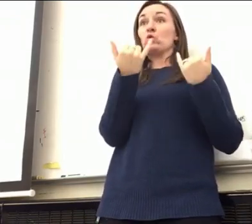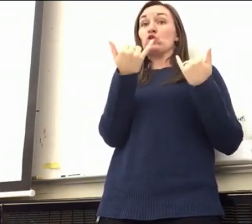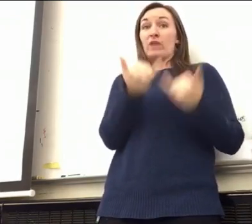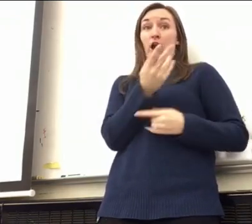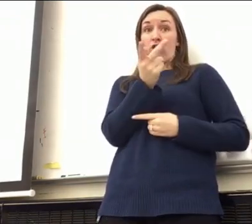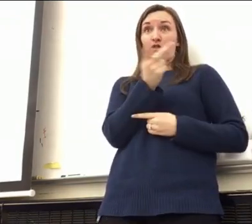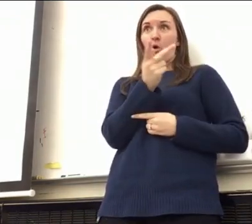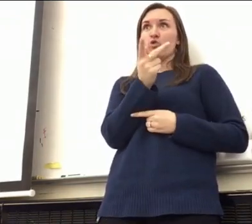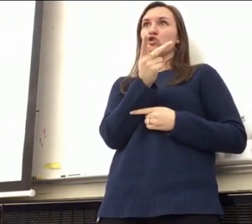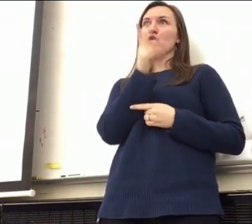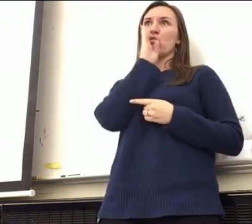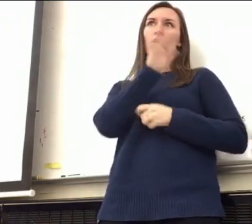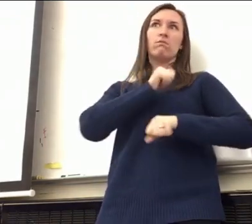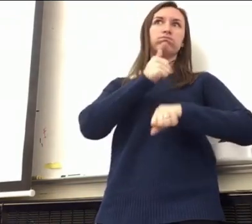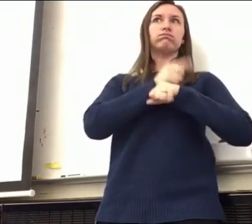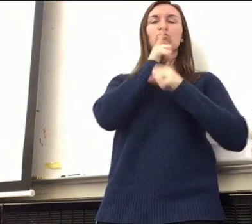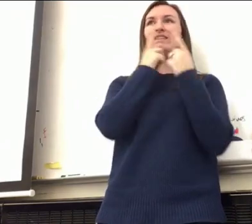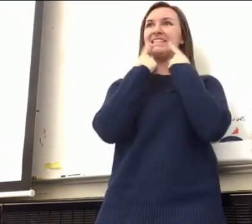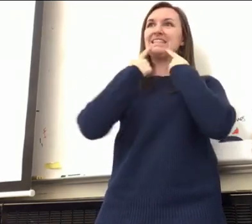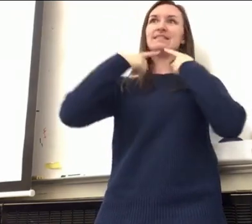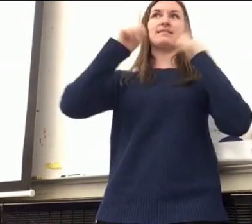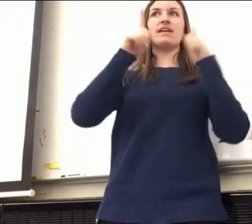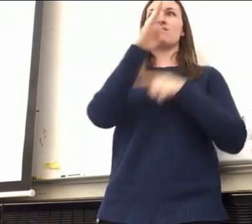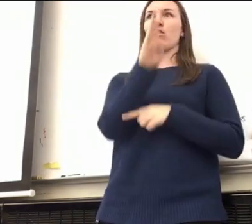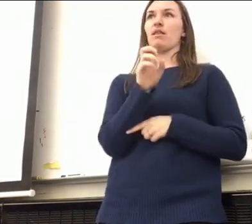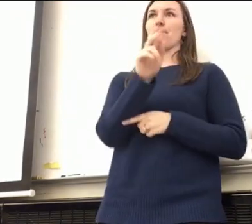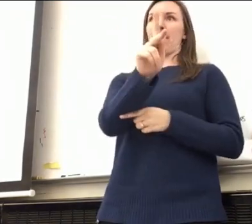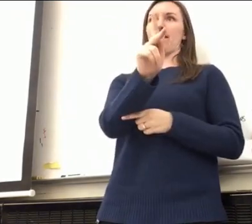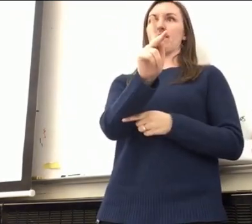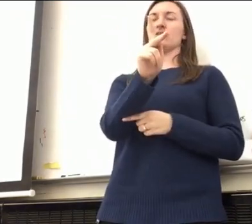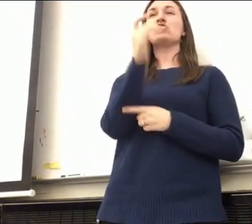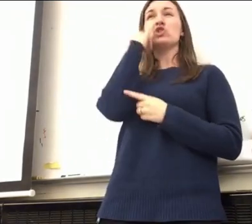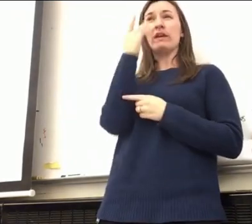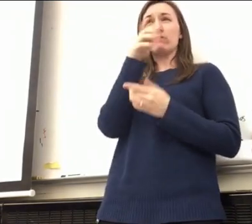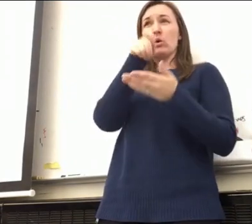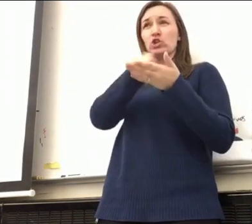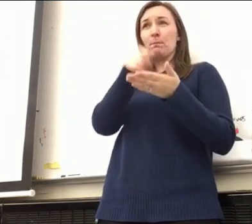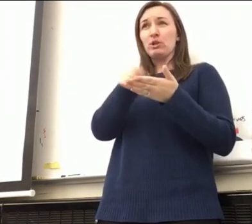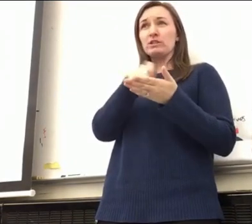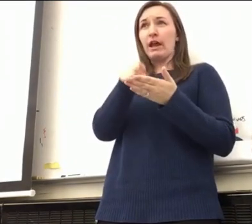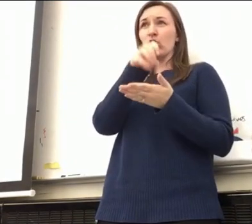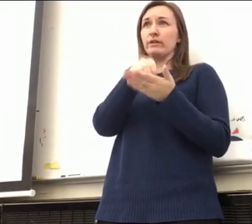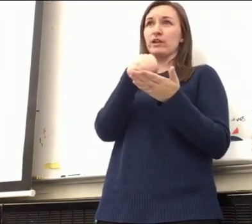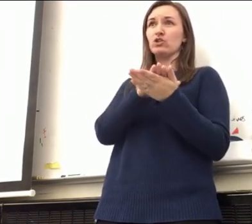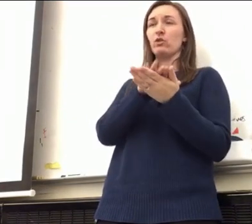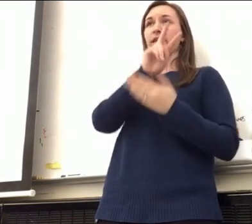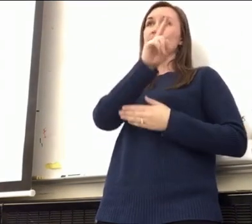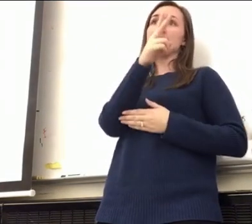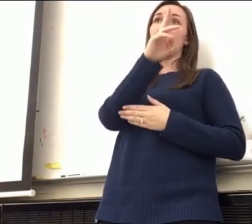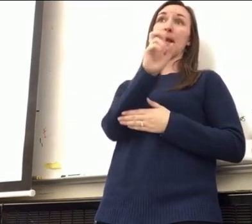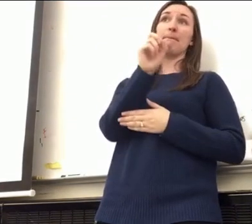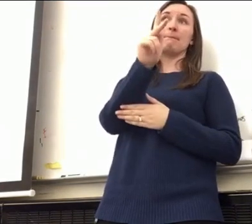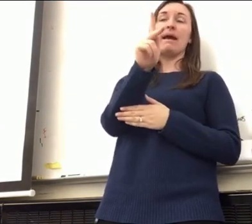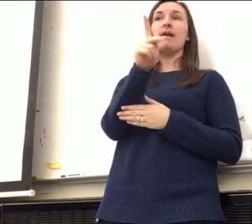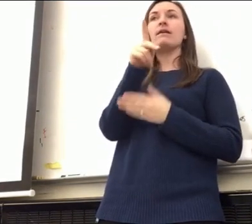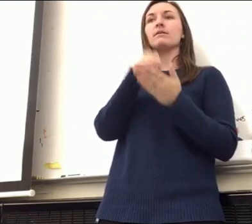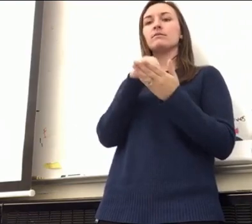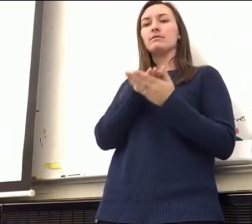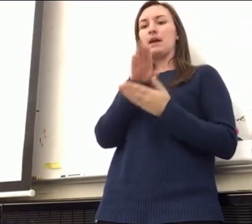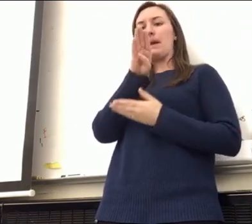and build an extremely successful bank. If you want to write next to the Second Bank of the United States, if you want to write next to it